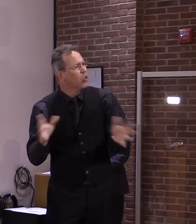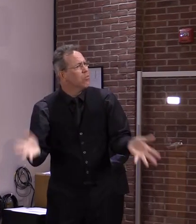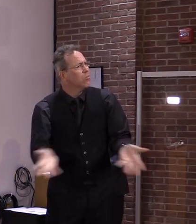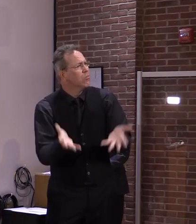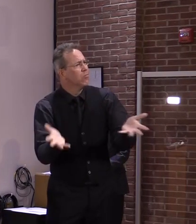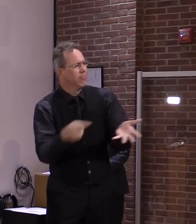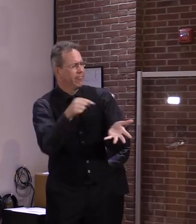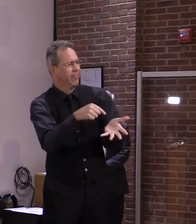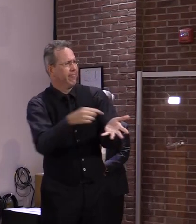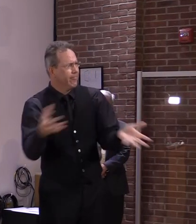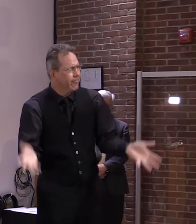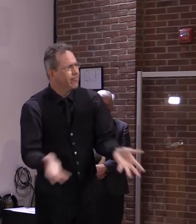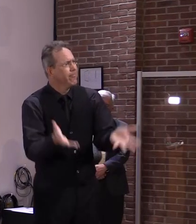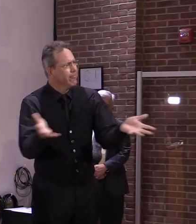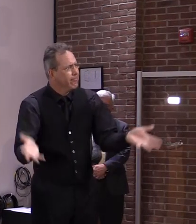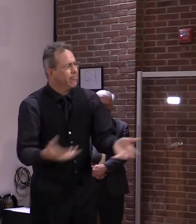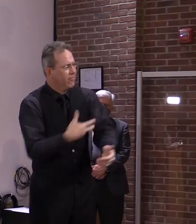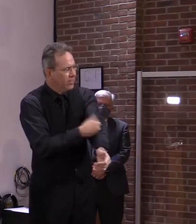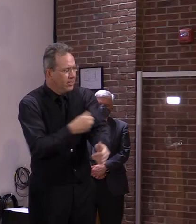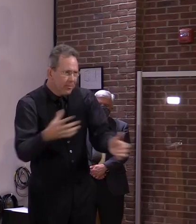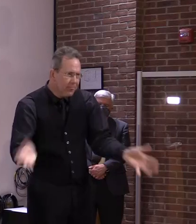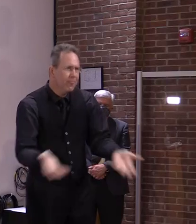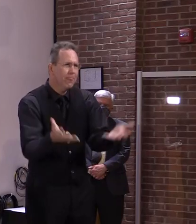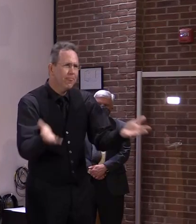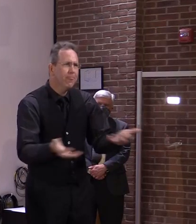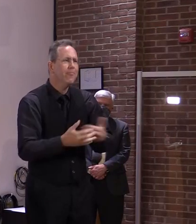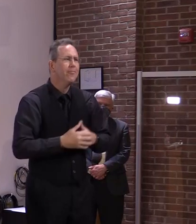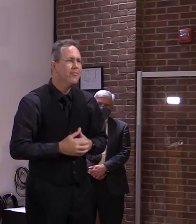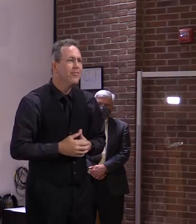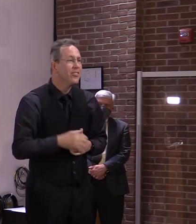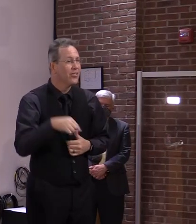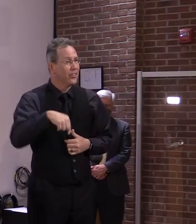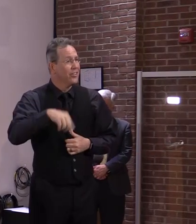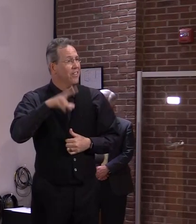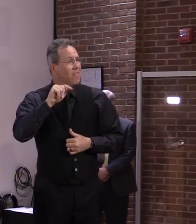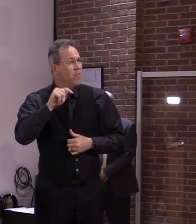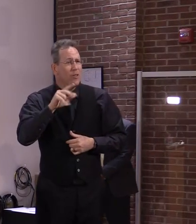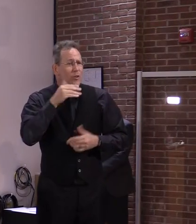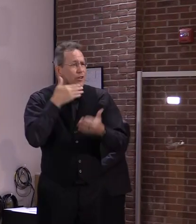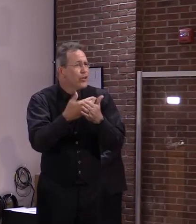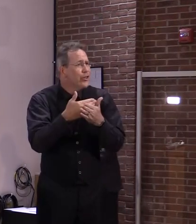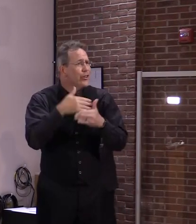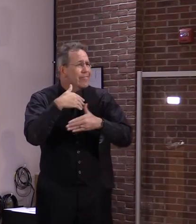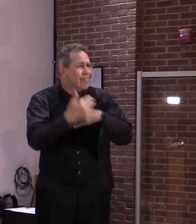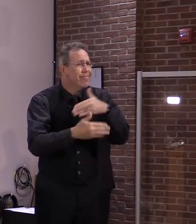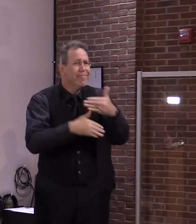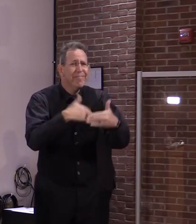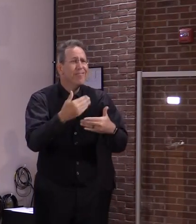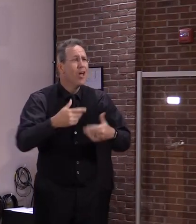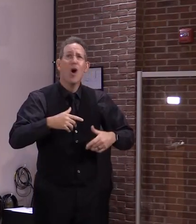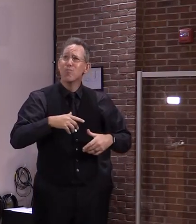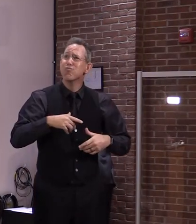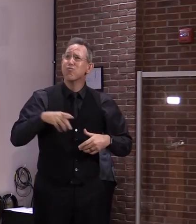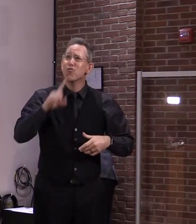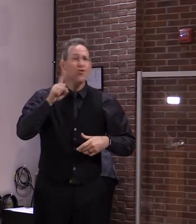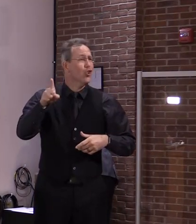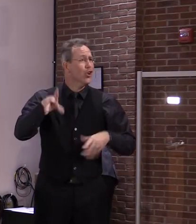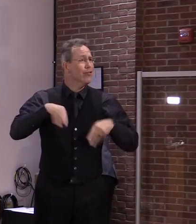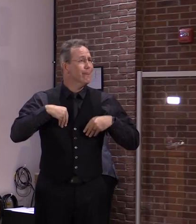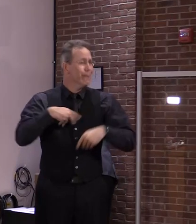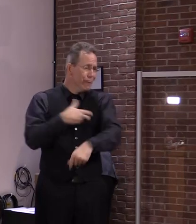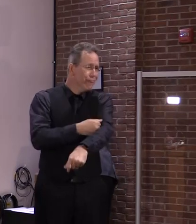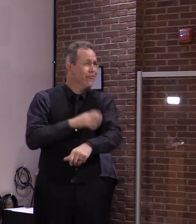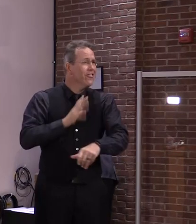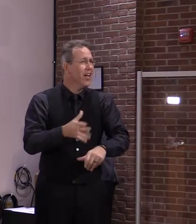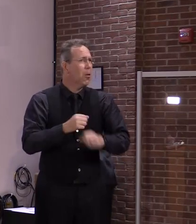outcome. And clearly in Vermont, we're getting to that outcome very nicely. If you look at our number one vaccination rate